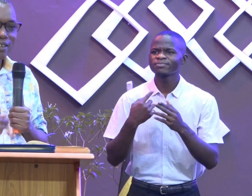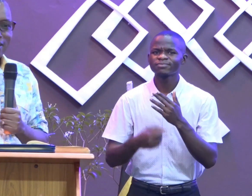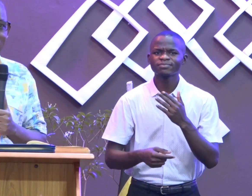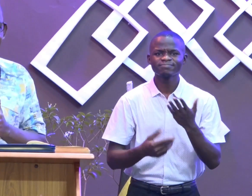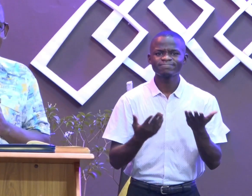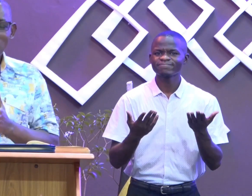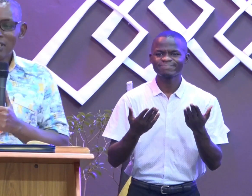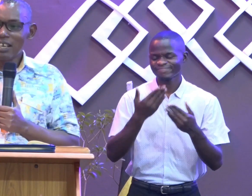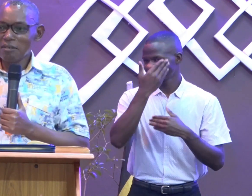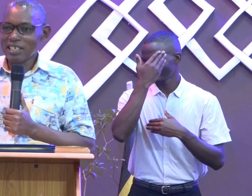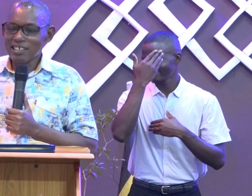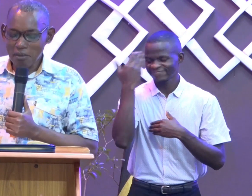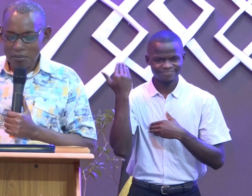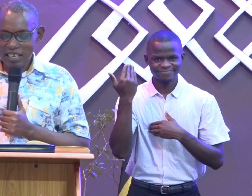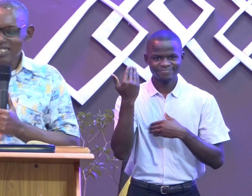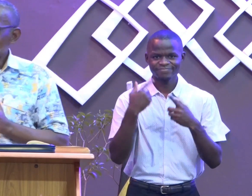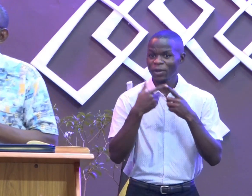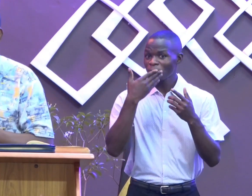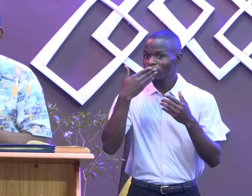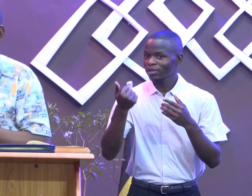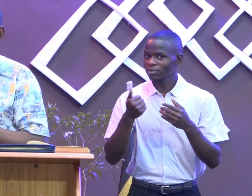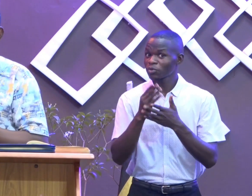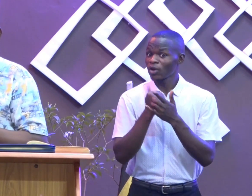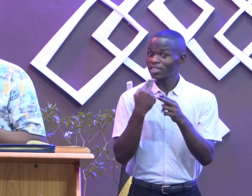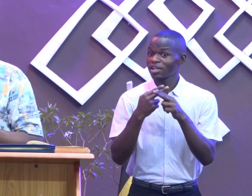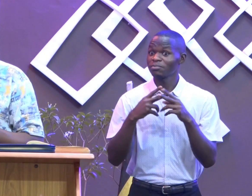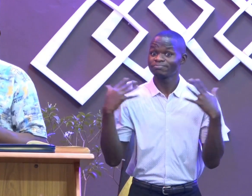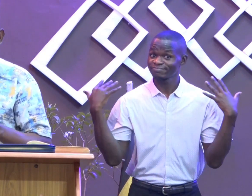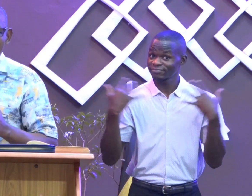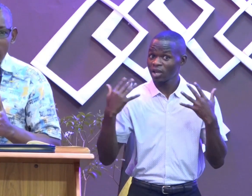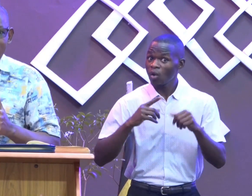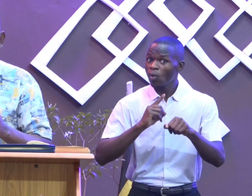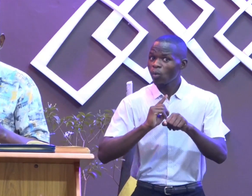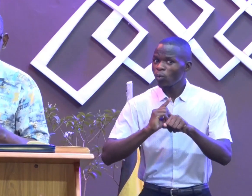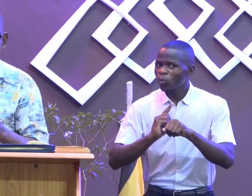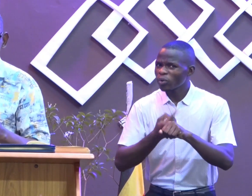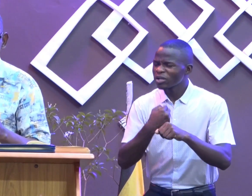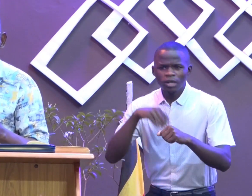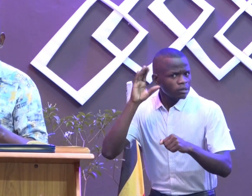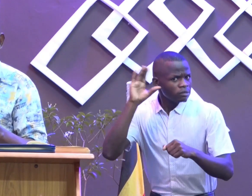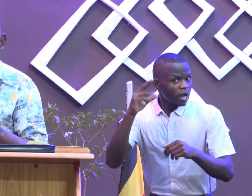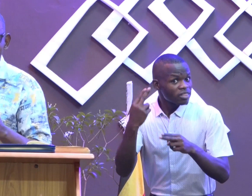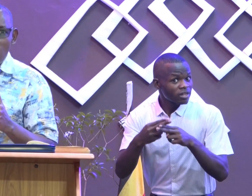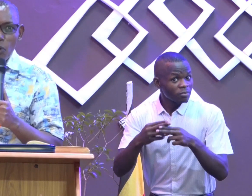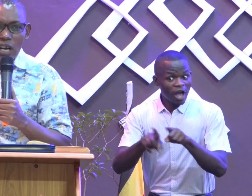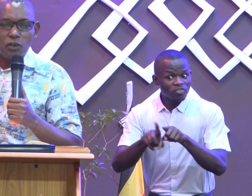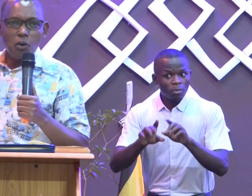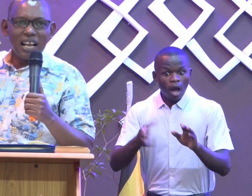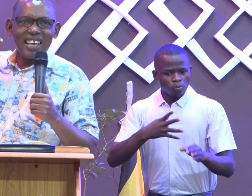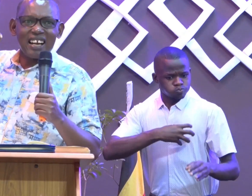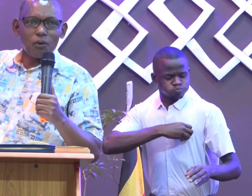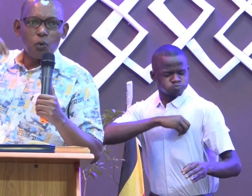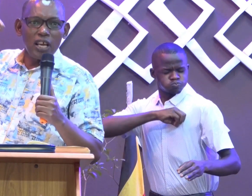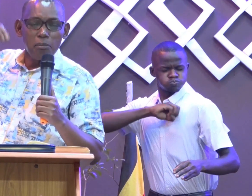Limbuze. Limbuze nandibadde ndibabuulira lyali litiisa. Nga bw'owulira erinnya n'engeri jjajja n'akuula emyoyo. Kati